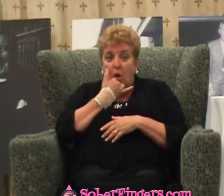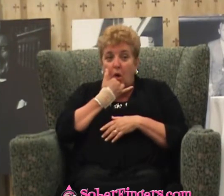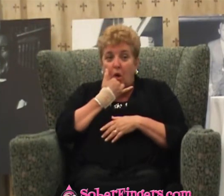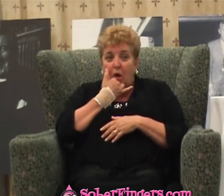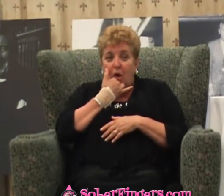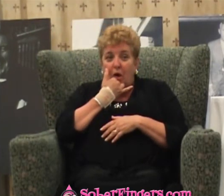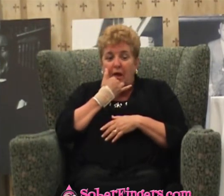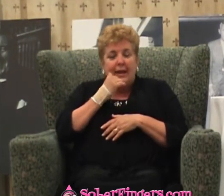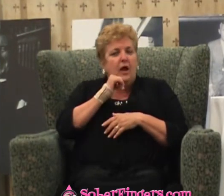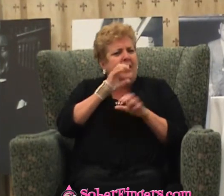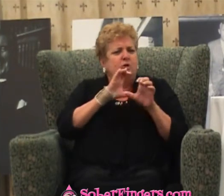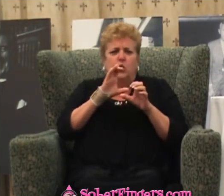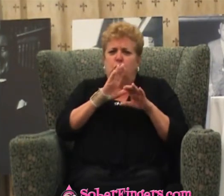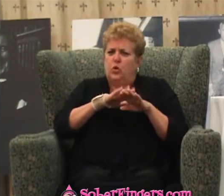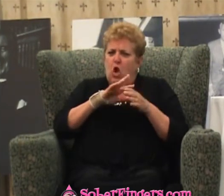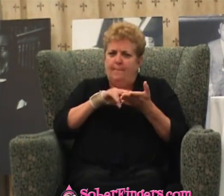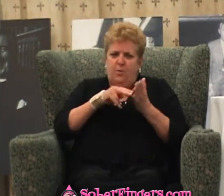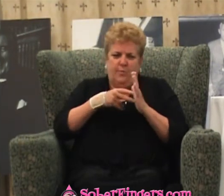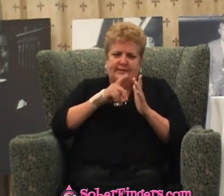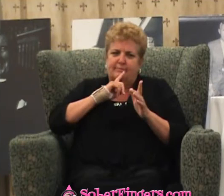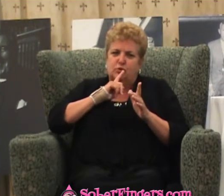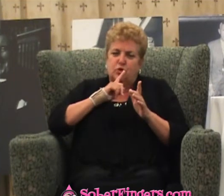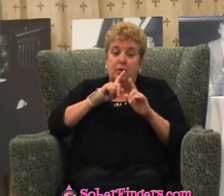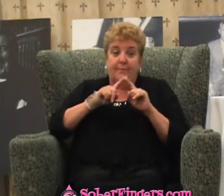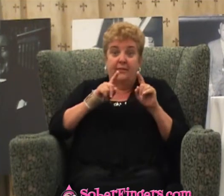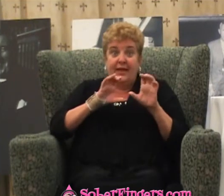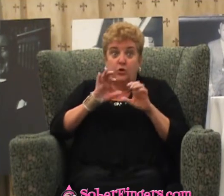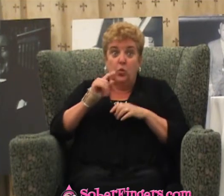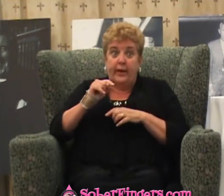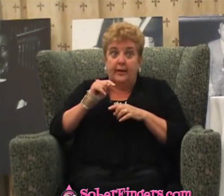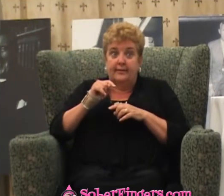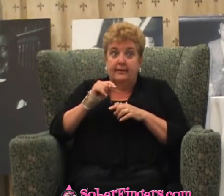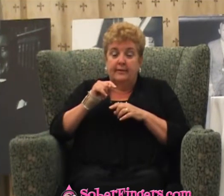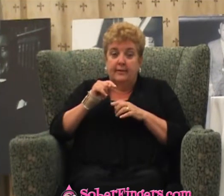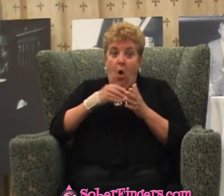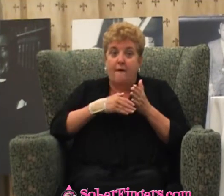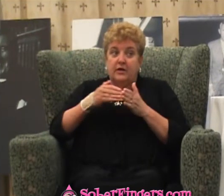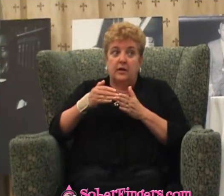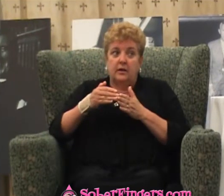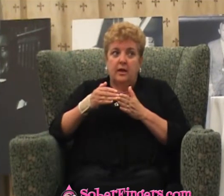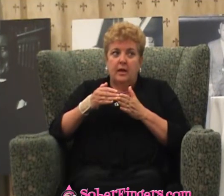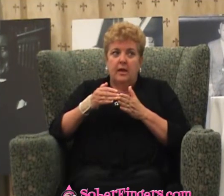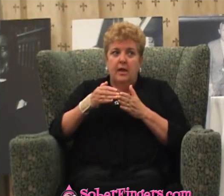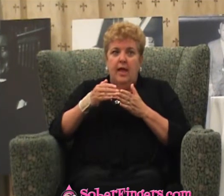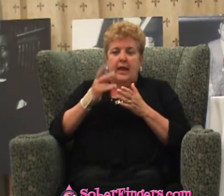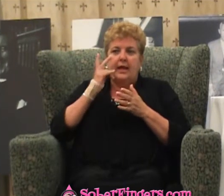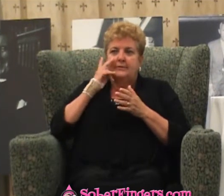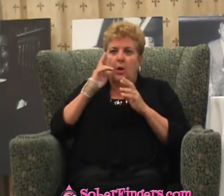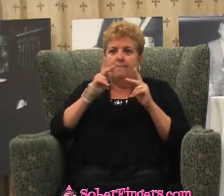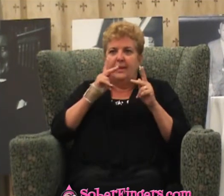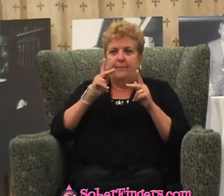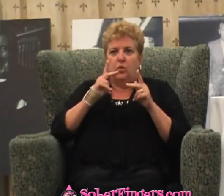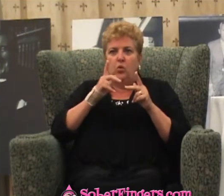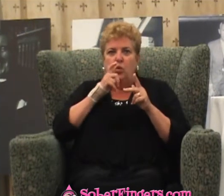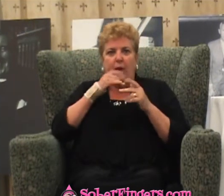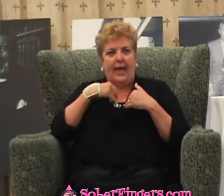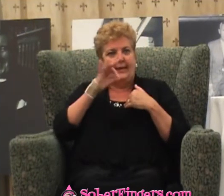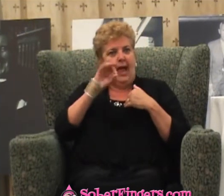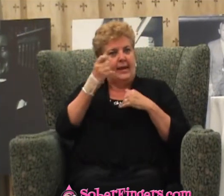deliberately, but it's done frequently, and I didn't. I thought everybody over 90 days probably had it memorized. But so